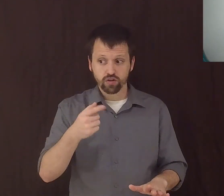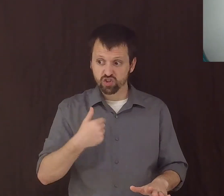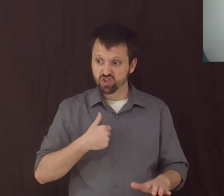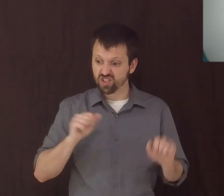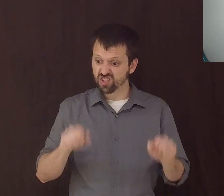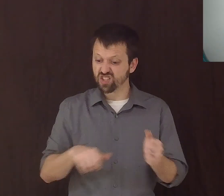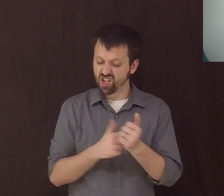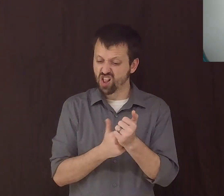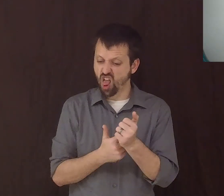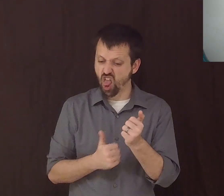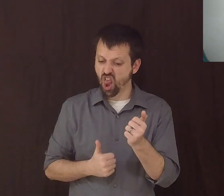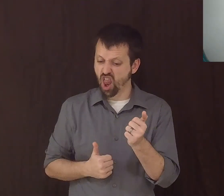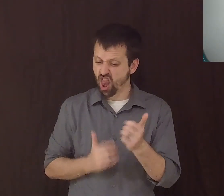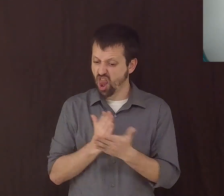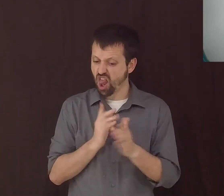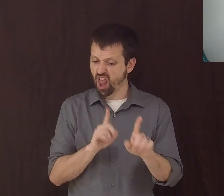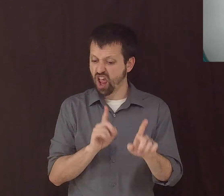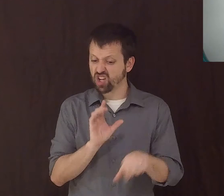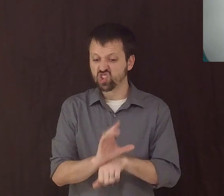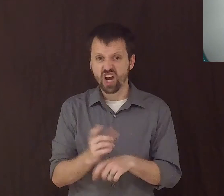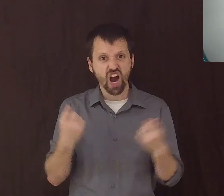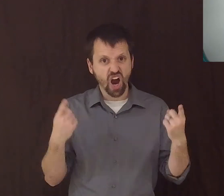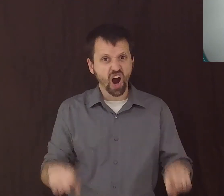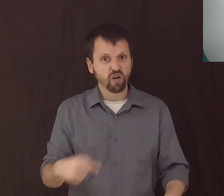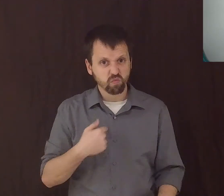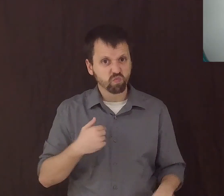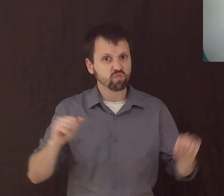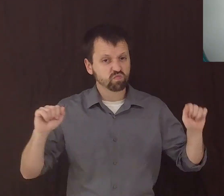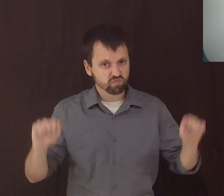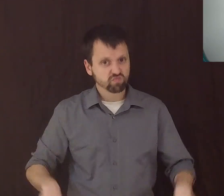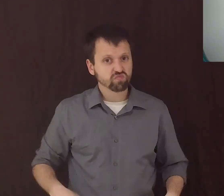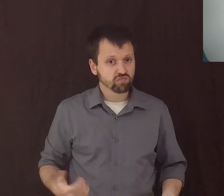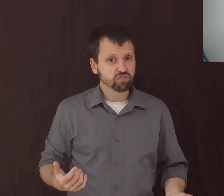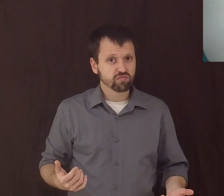out of church and getting out of the habit of going. And I'm not above,